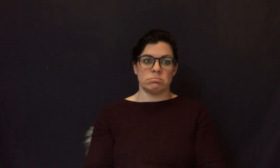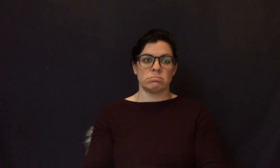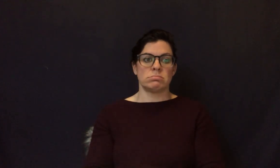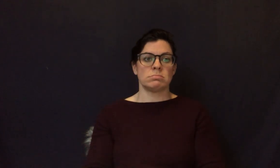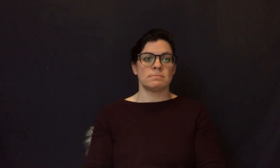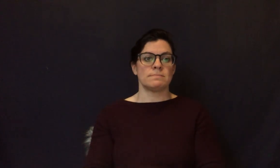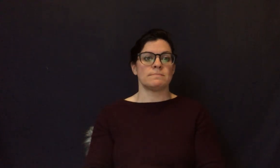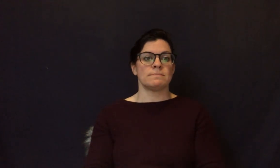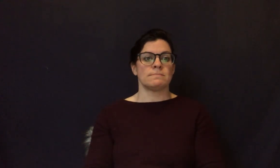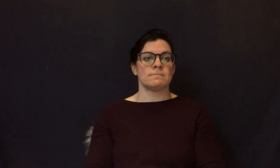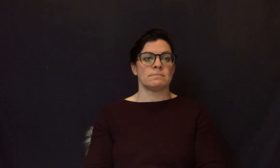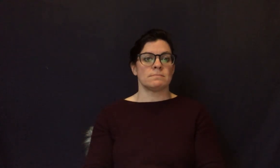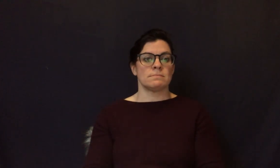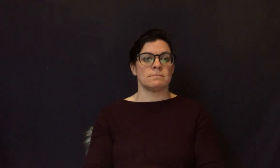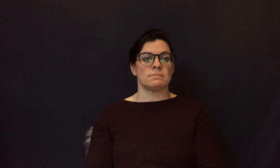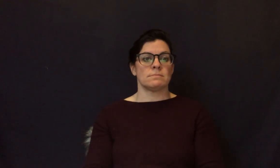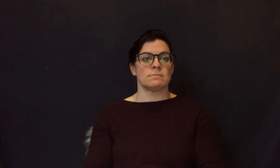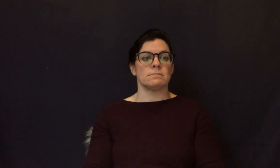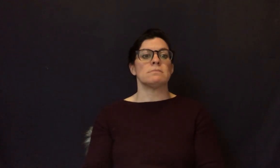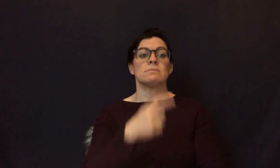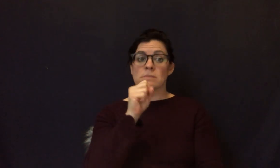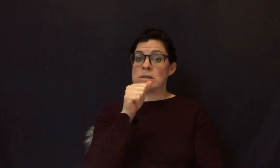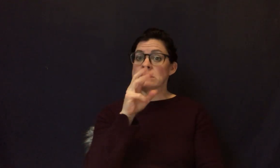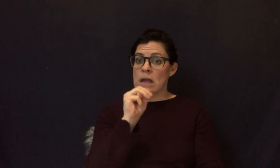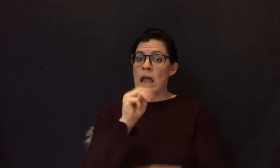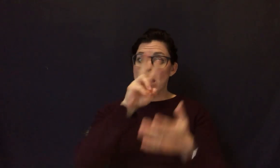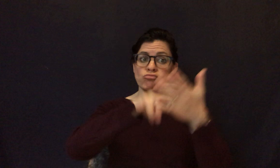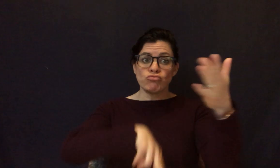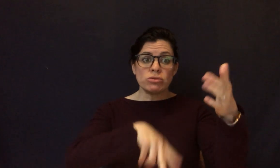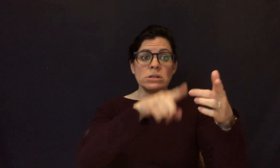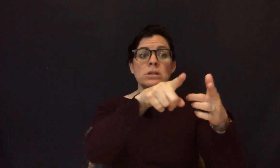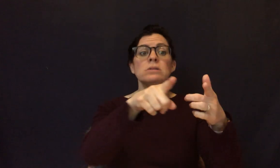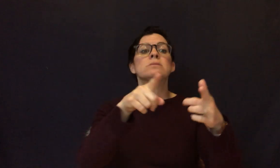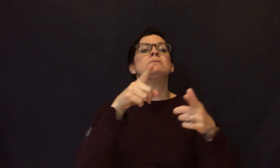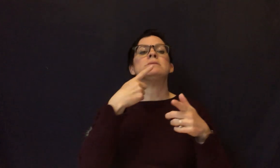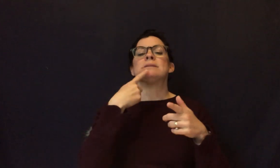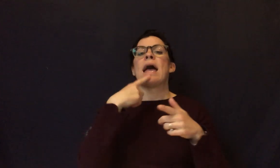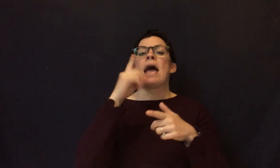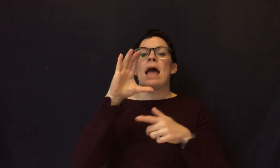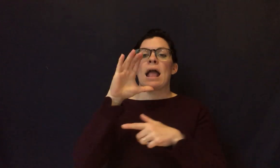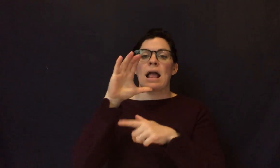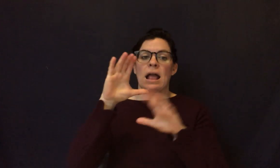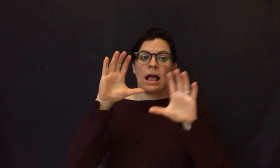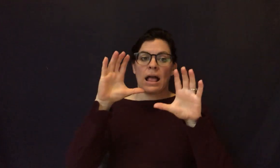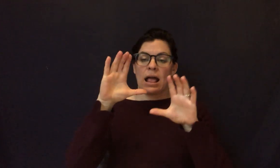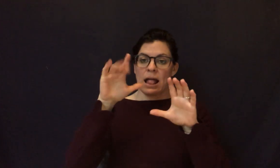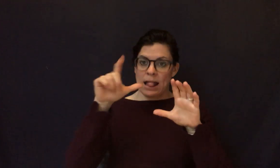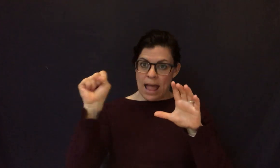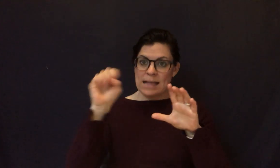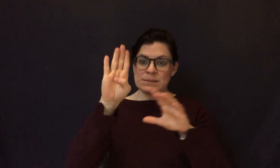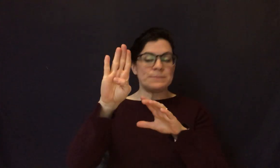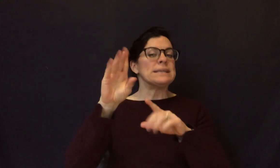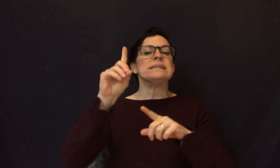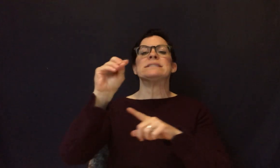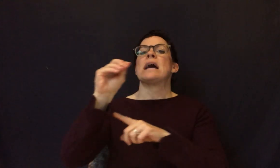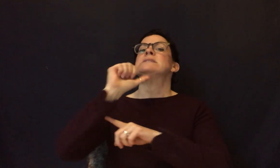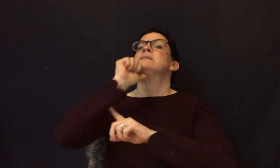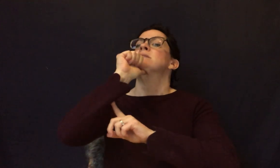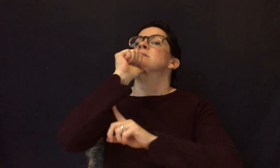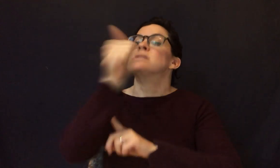fires do not include fires involving cooking oils and grease. There you go. Class B fires do not